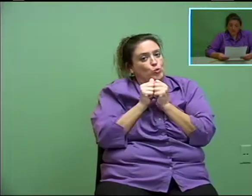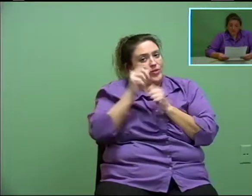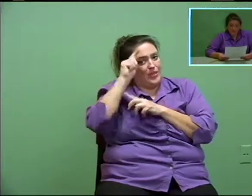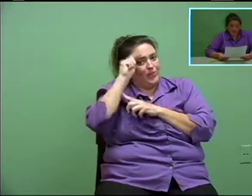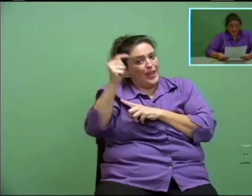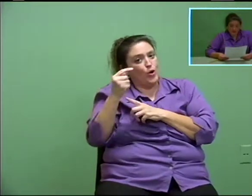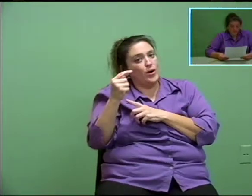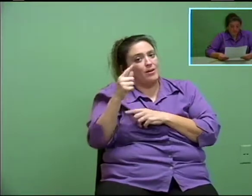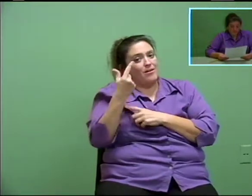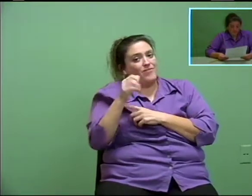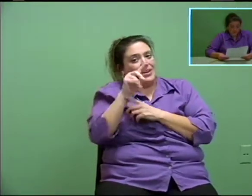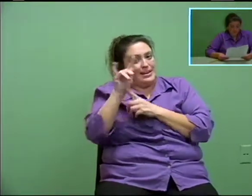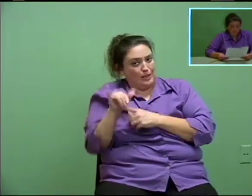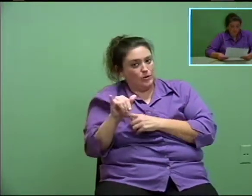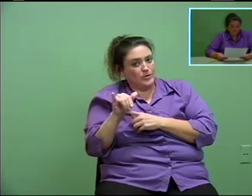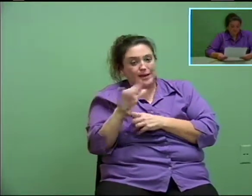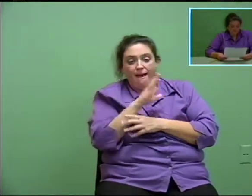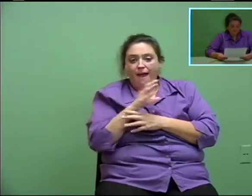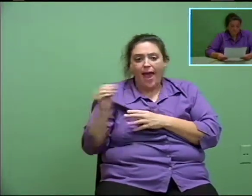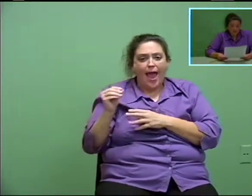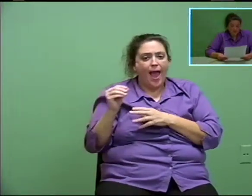reasonable theory except that of guilt.